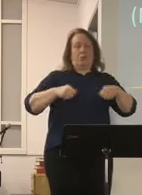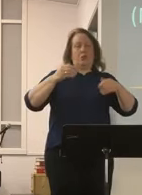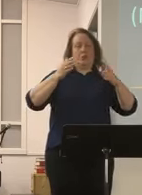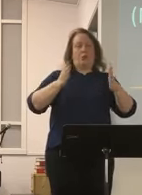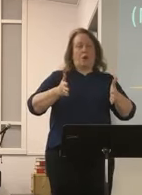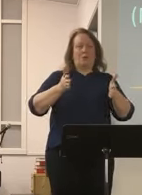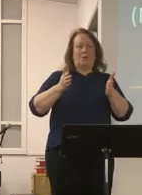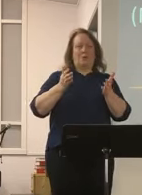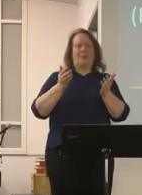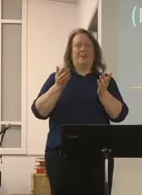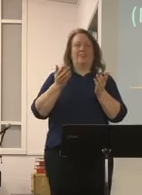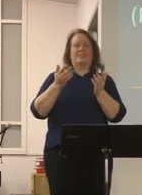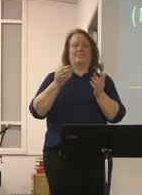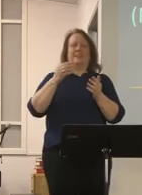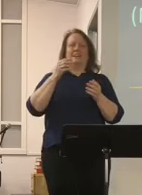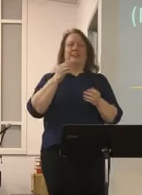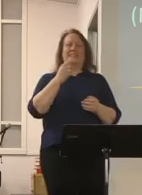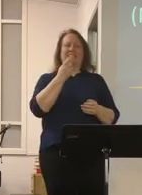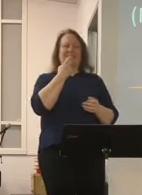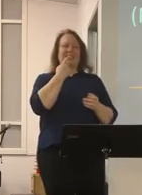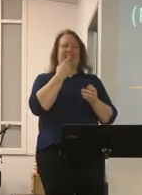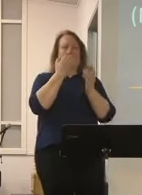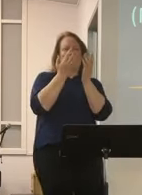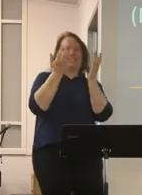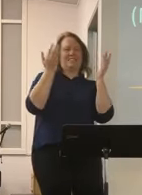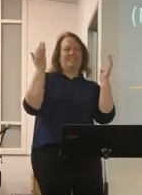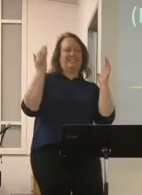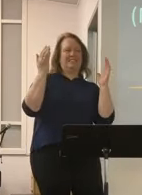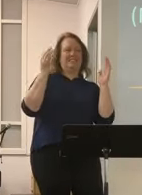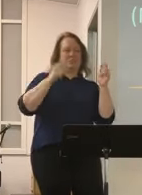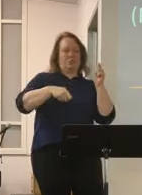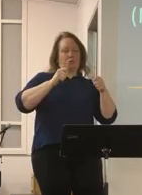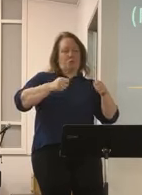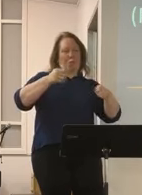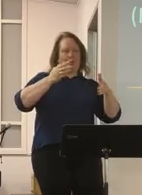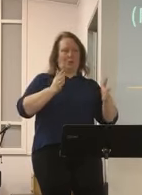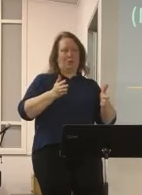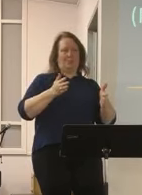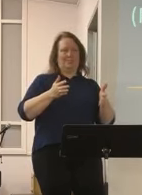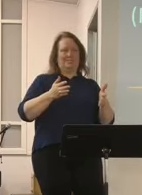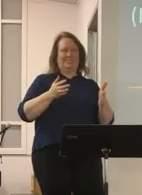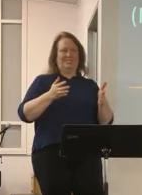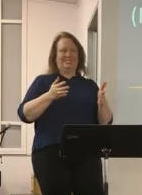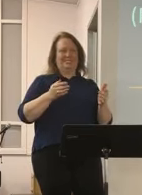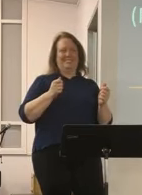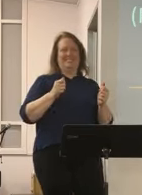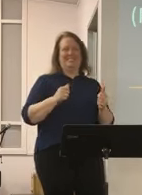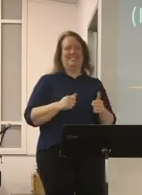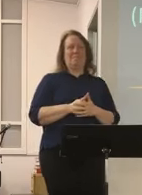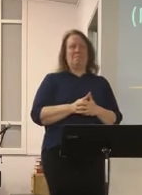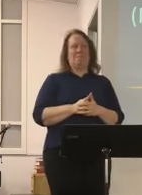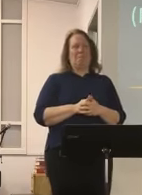I'm saying? I've seen some head shake. They put plexiglass around them, and so they always cage the drummer in.